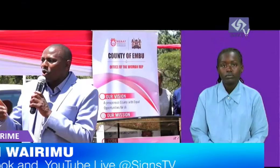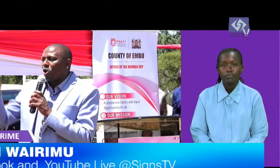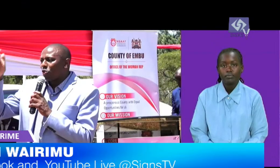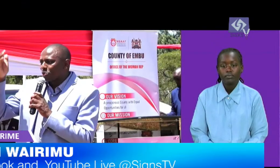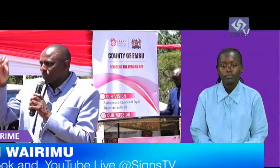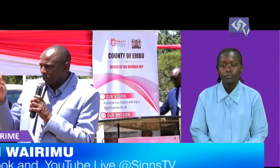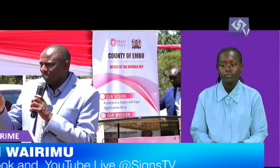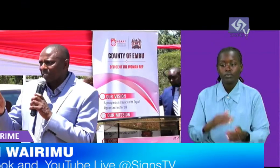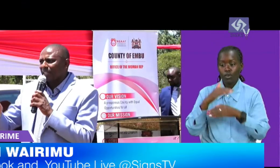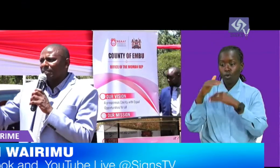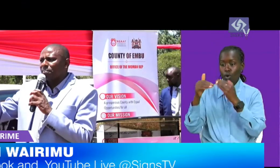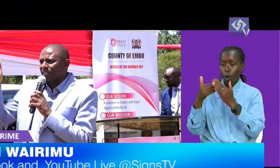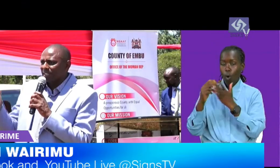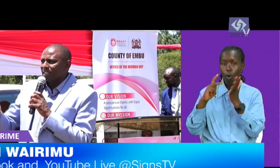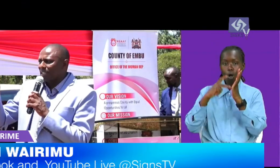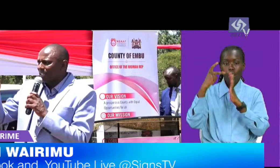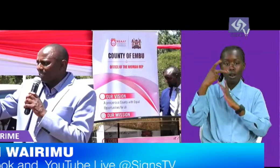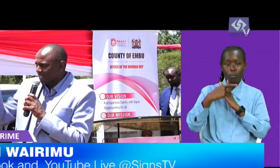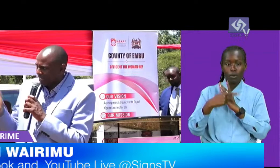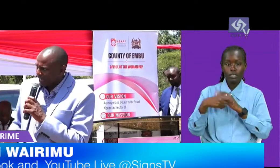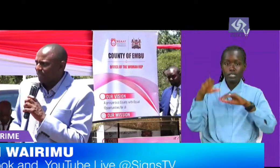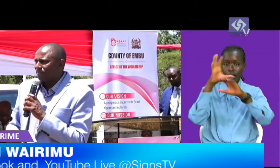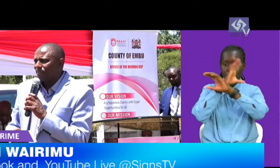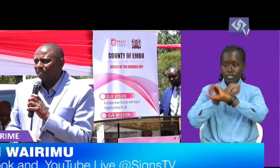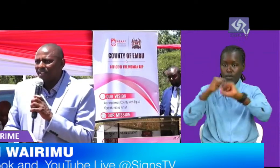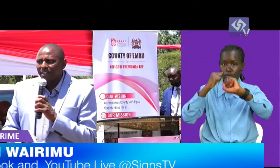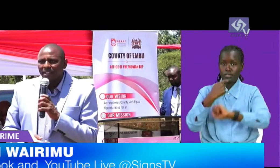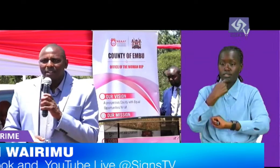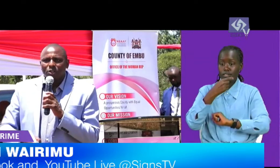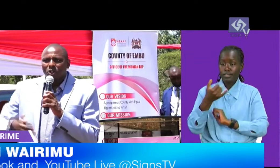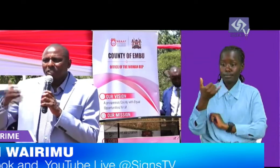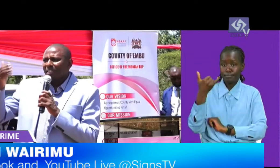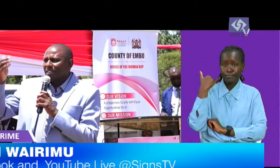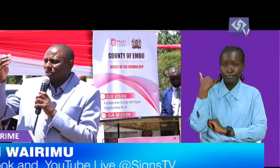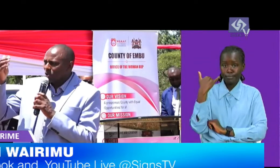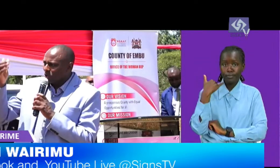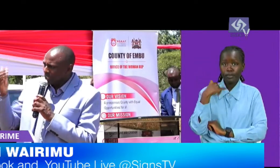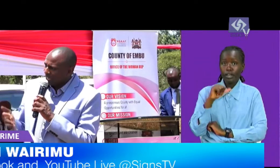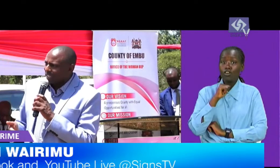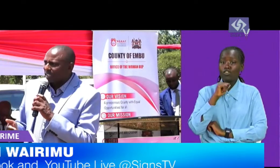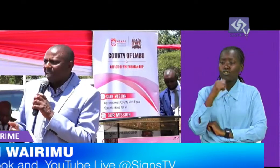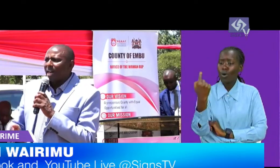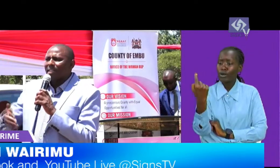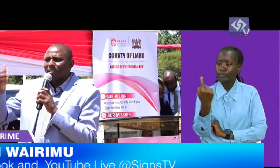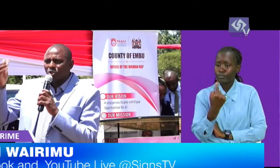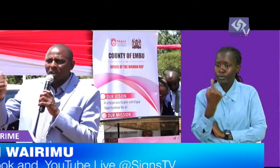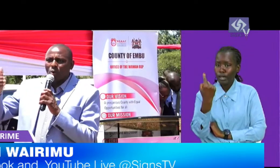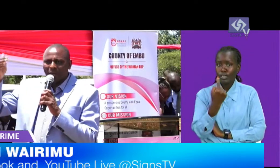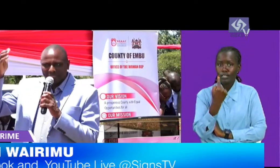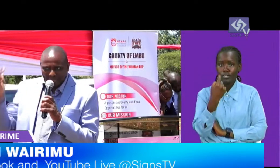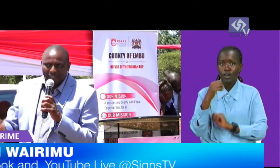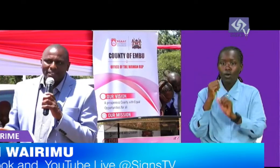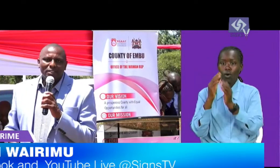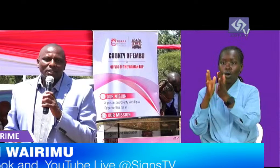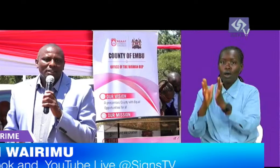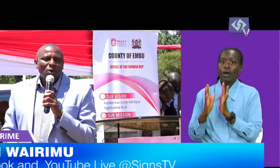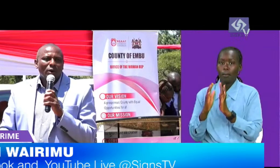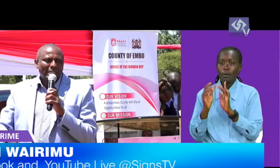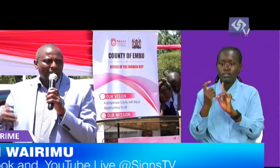All those projects, as the president said yesterday, not a single contractor atatoka kwa site. Watakaa